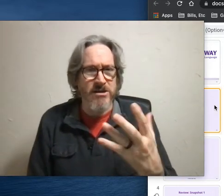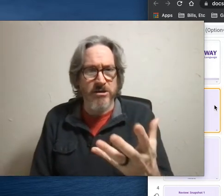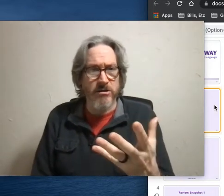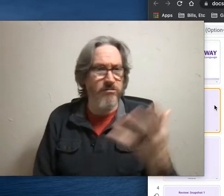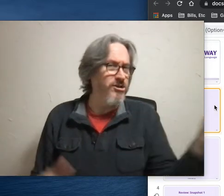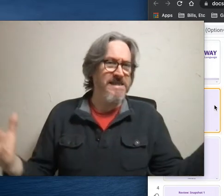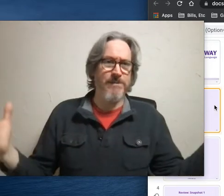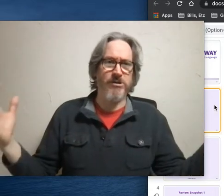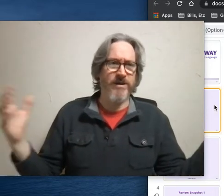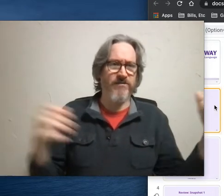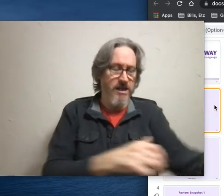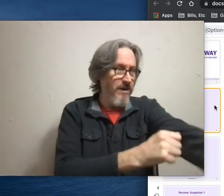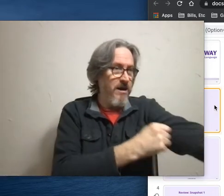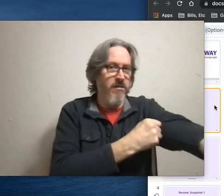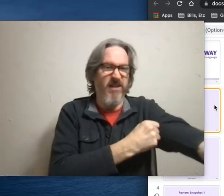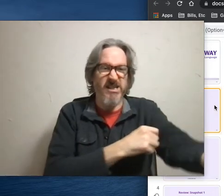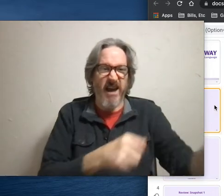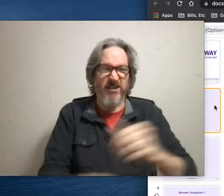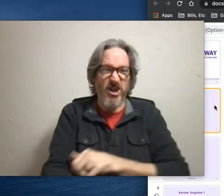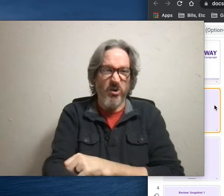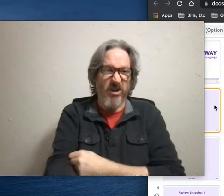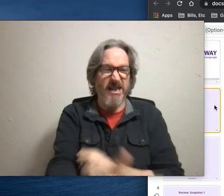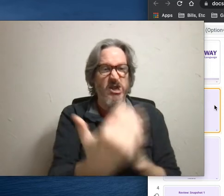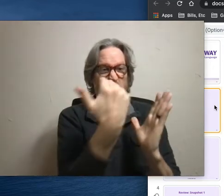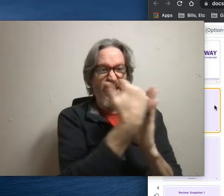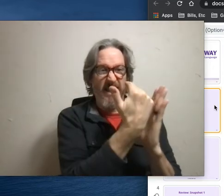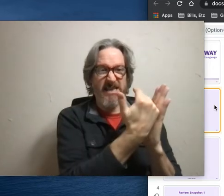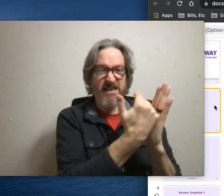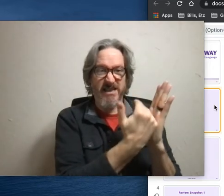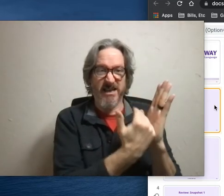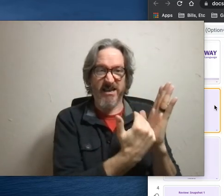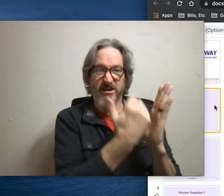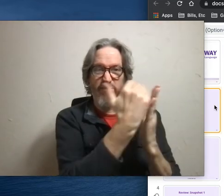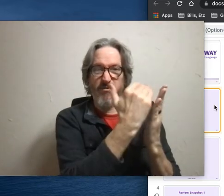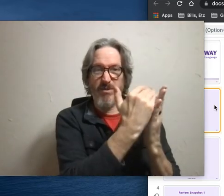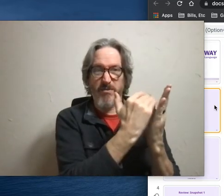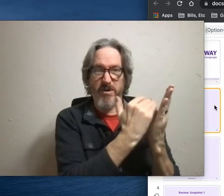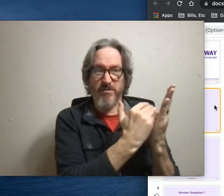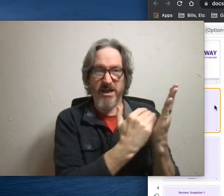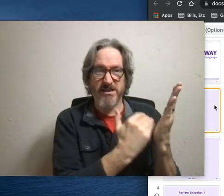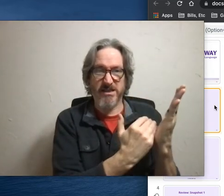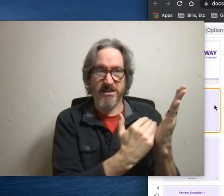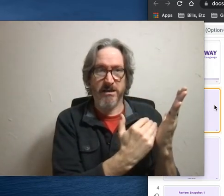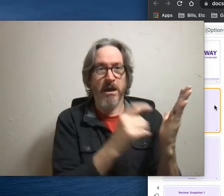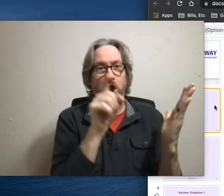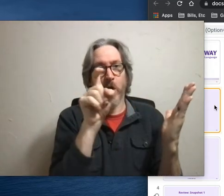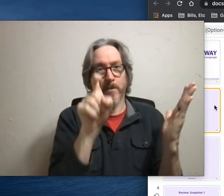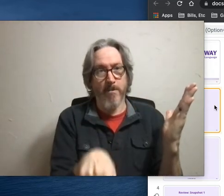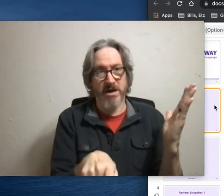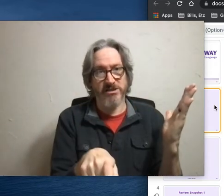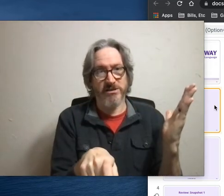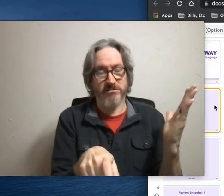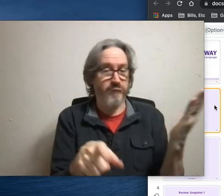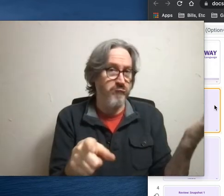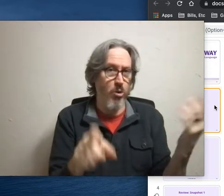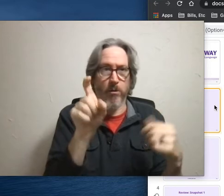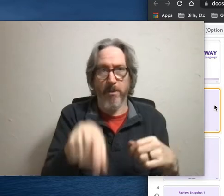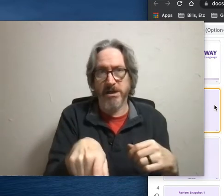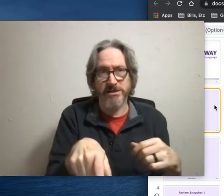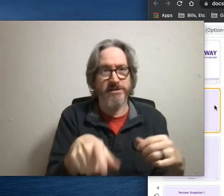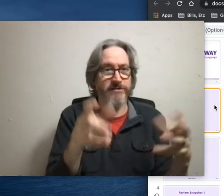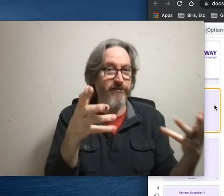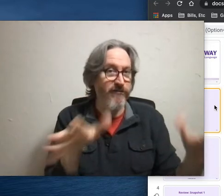And simplest way of thinking about things you have to do, like, so a list, list must,